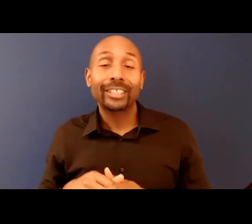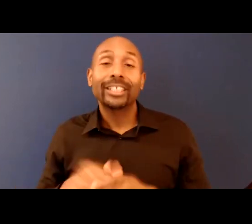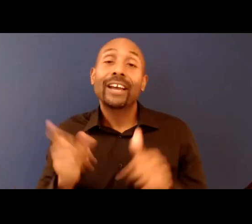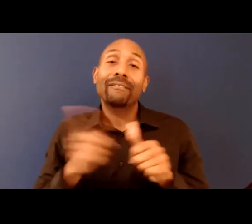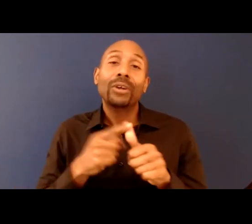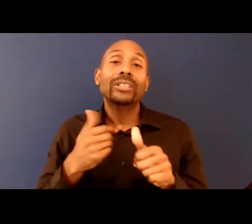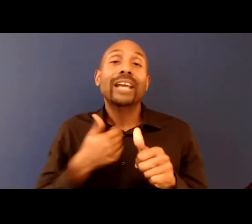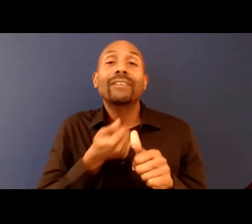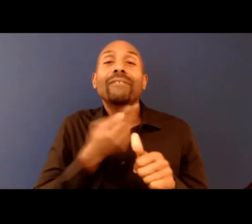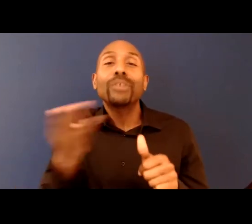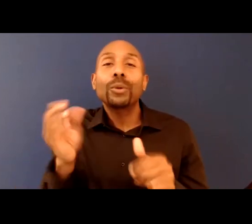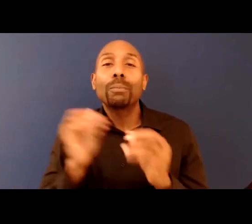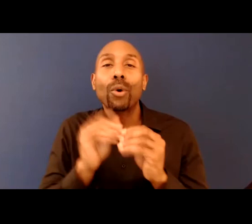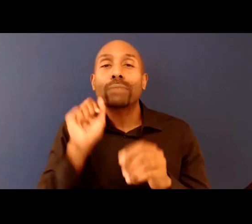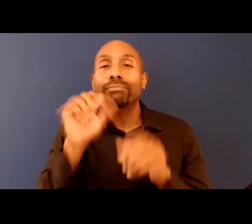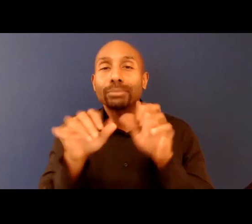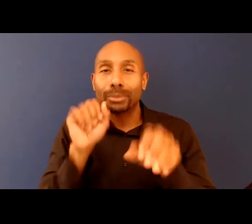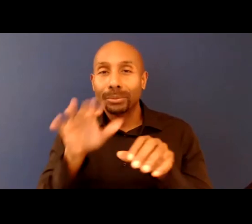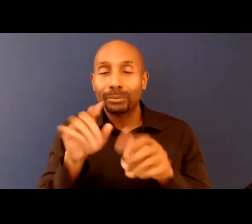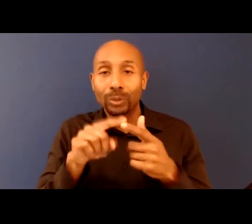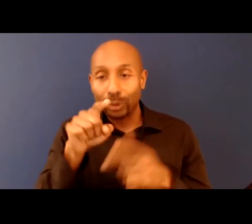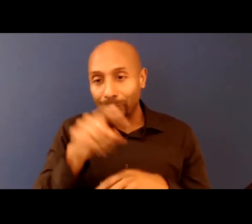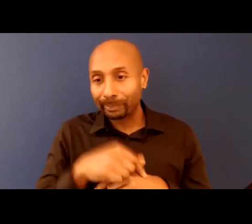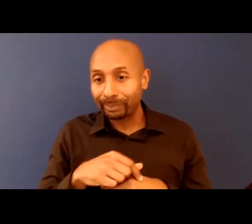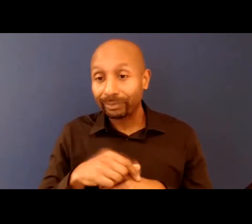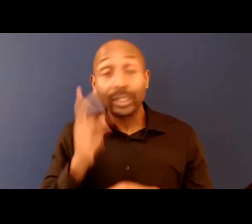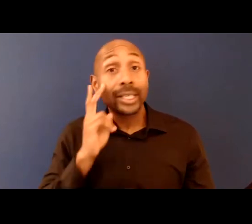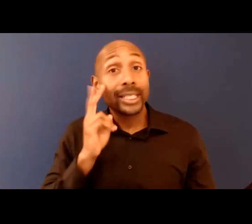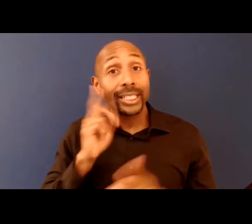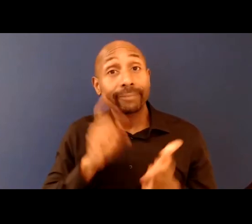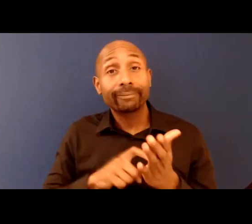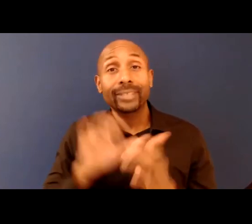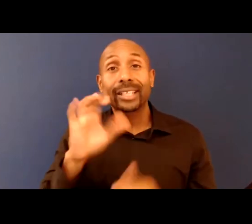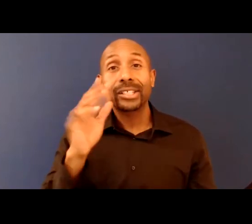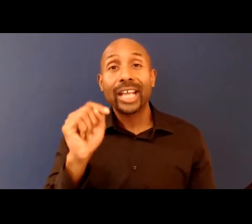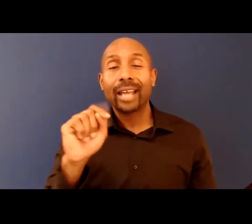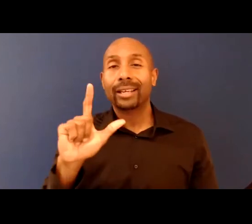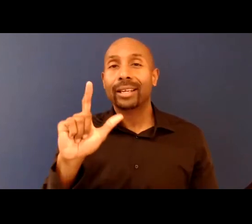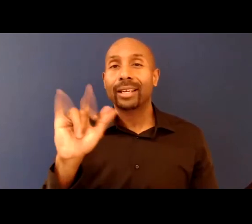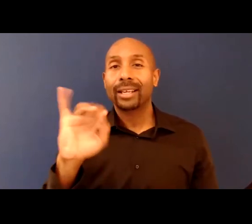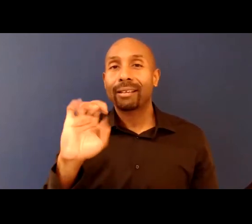I'm putting a link into the chat. It is a